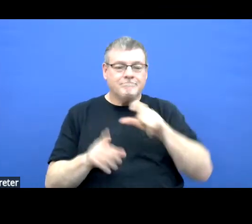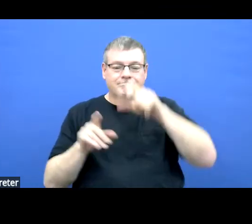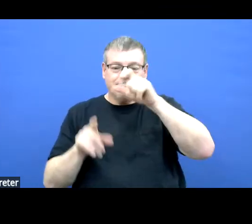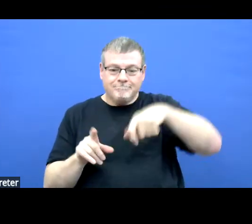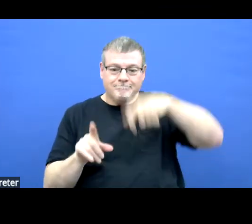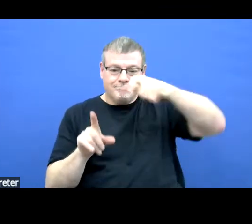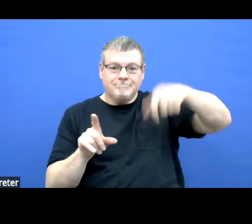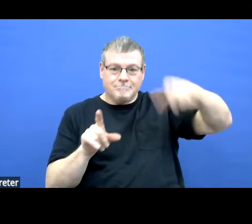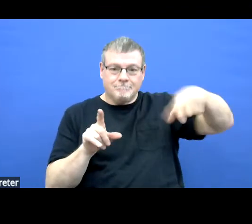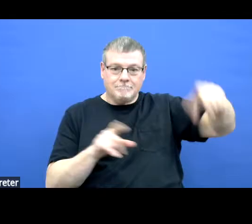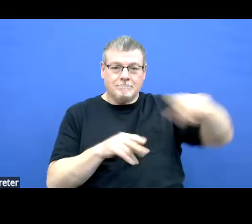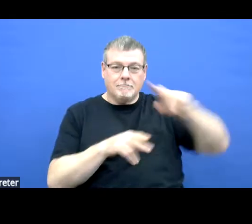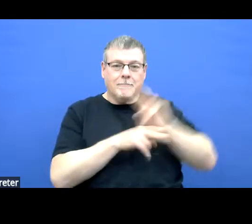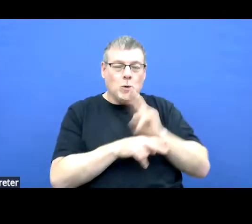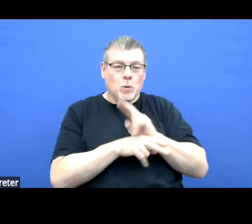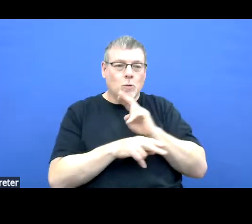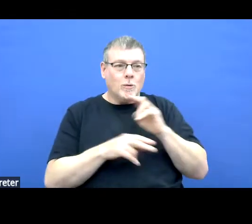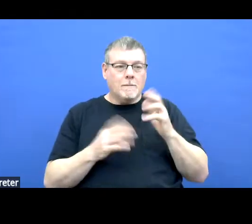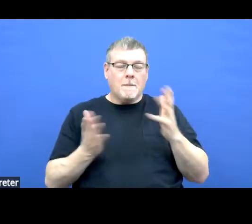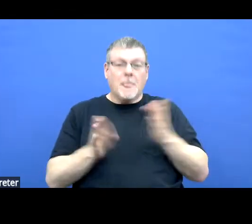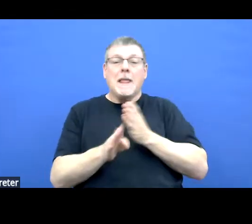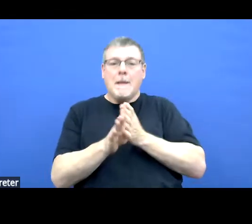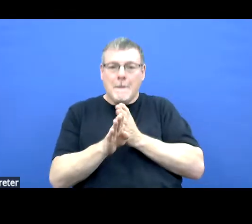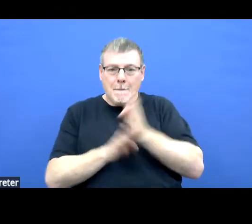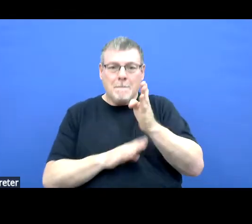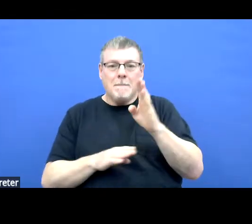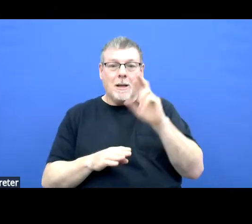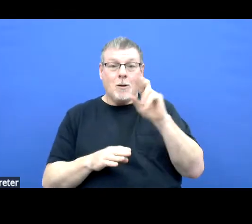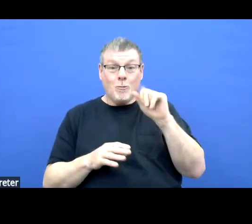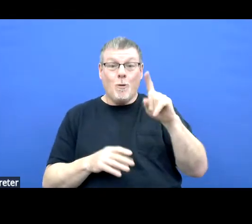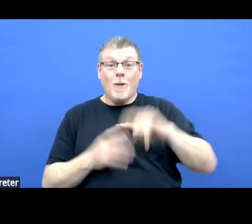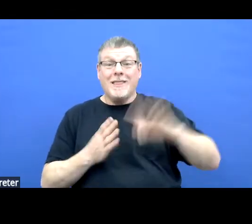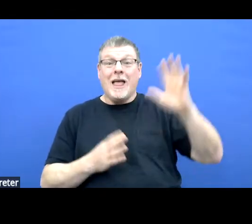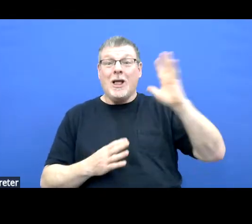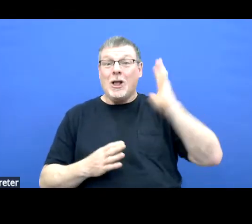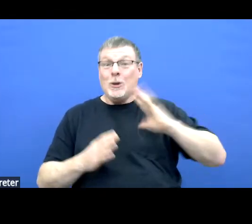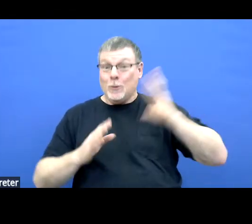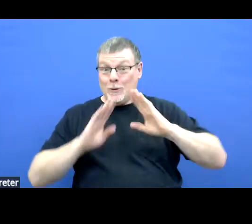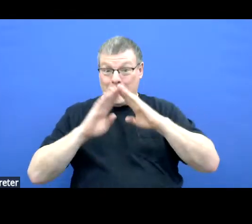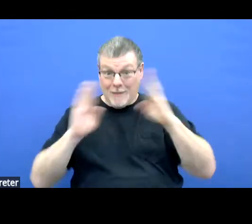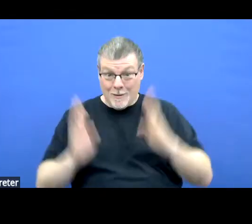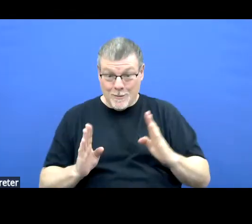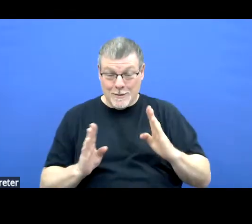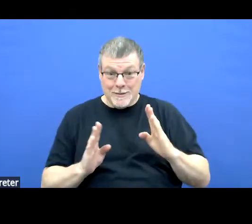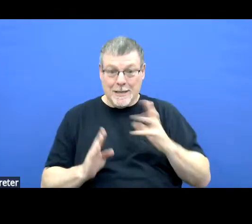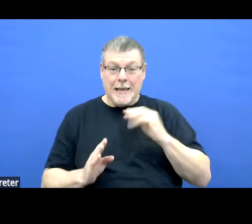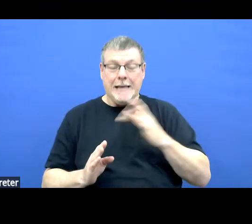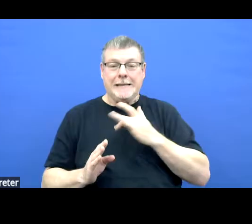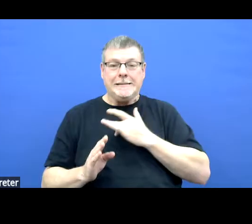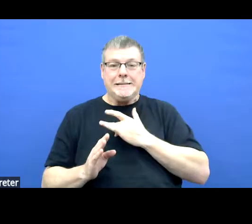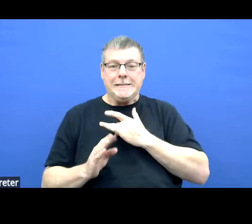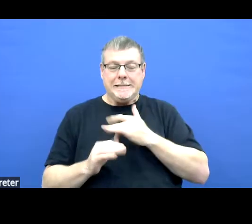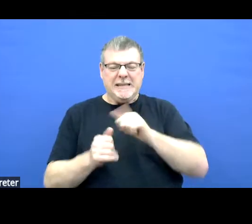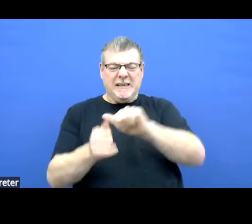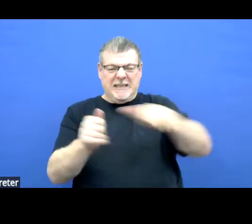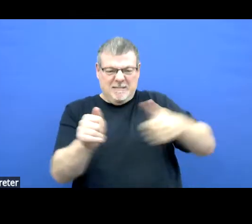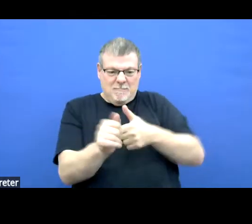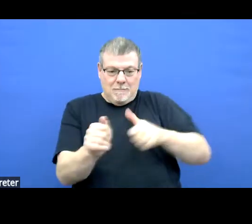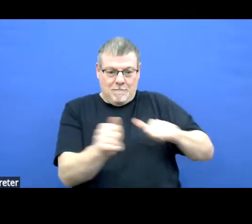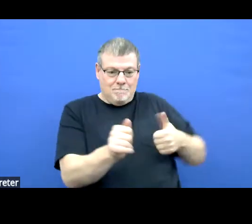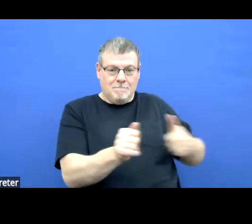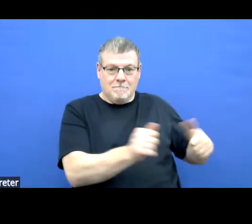along, used to be, you know, they're main roads that used to be residential houses, and there's typically right up back to residential